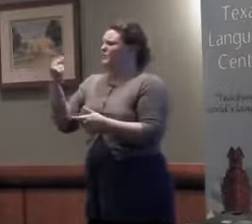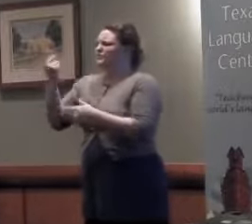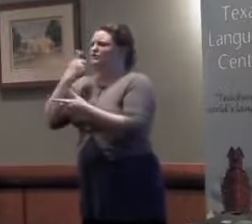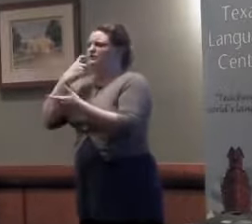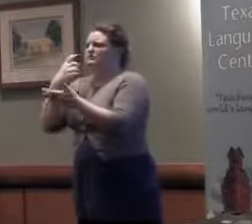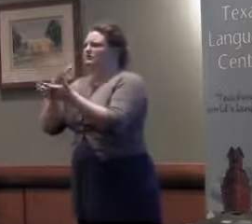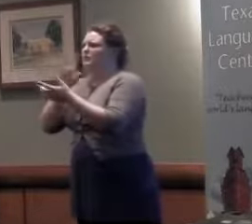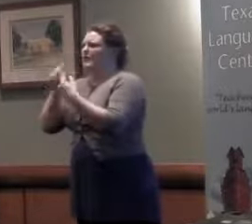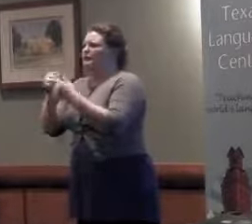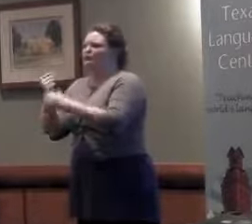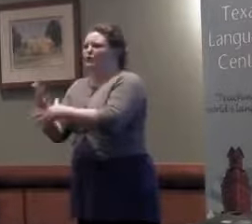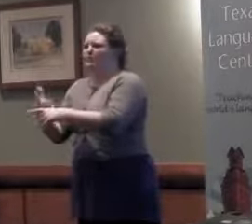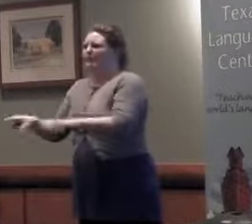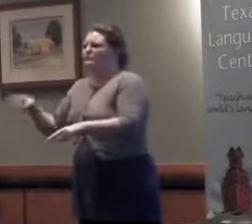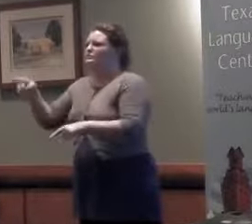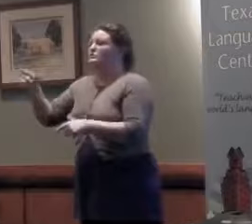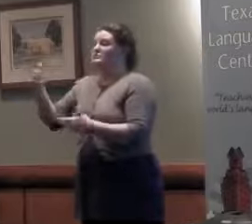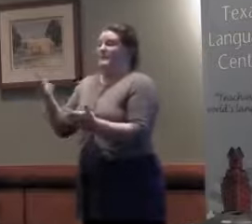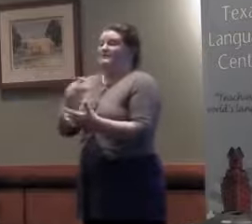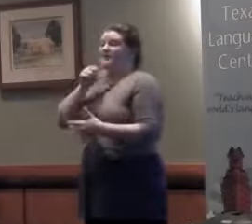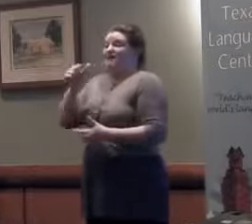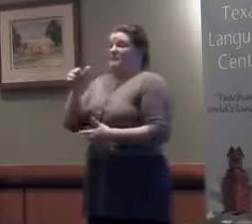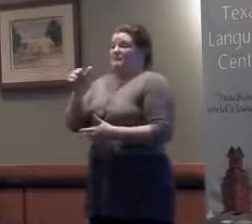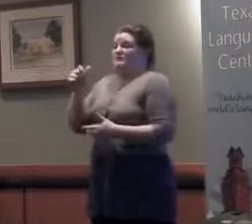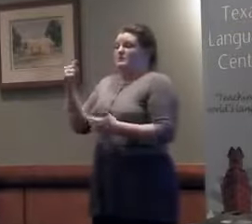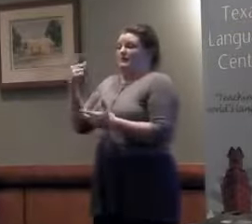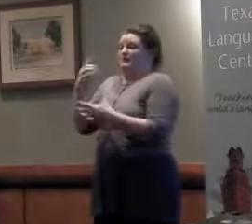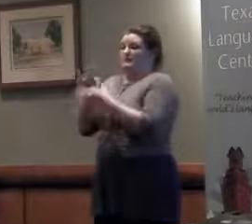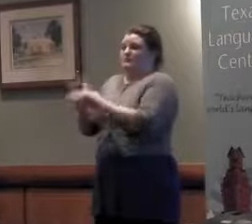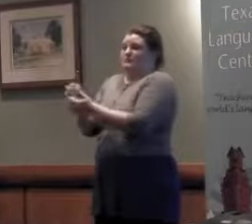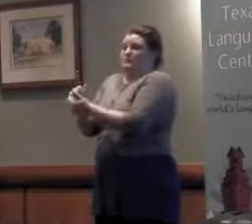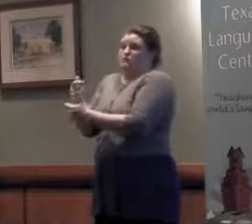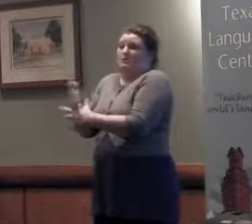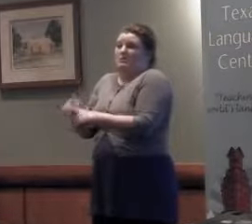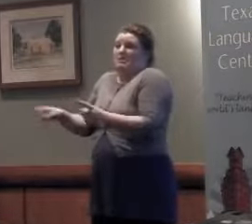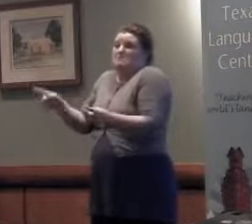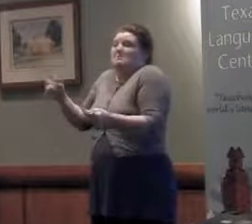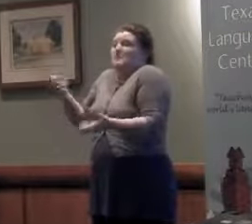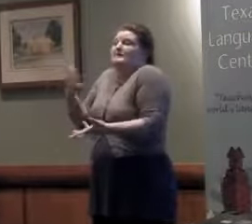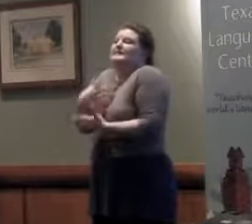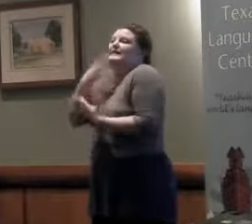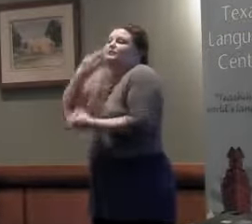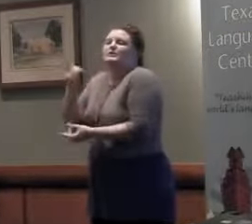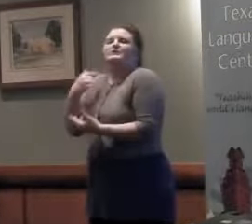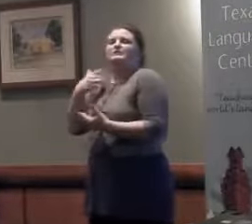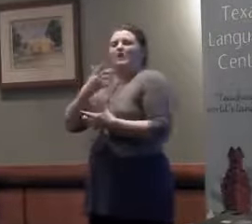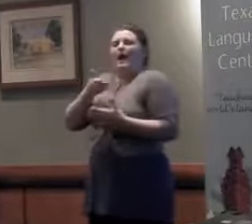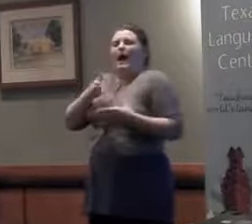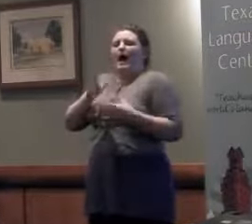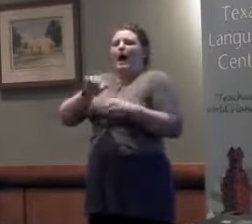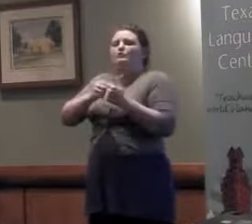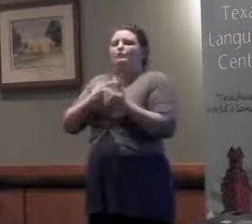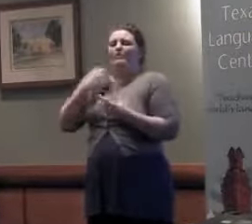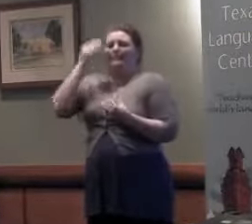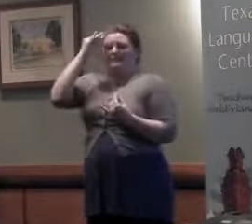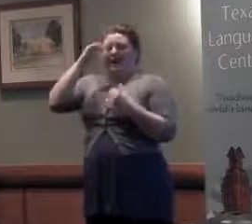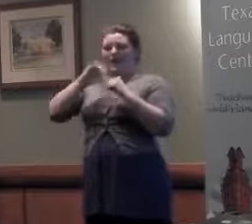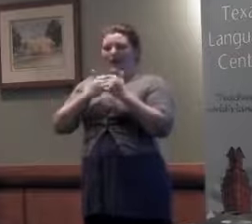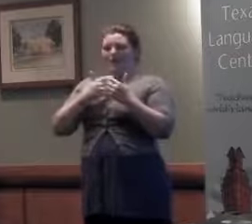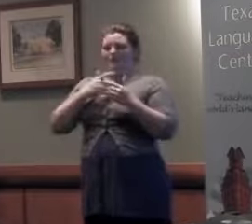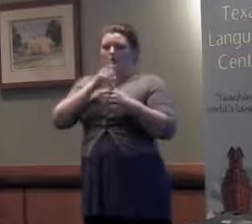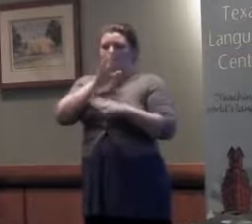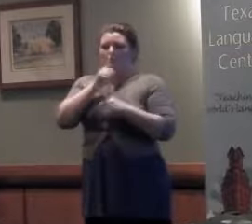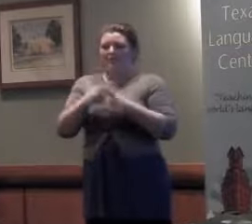of anything in German, but maybe there is something. But it seems to me that it's a way to think about how spoken language instruction can